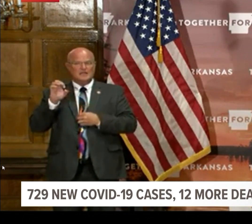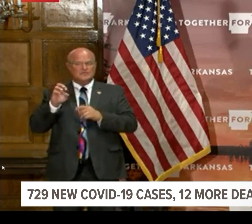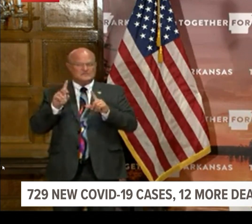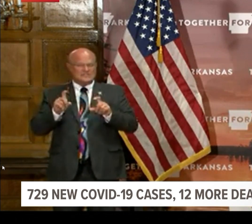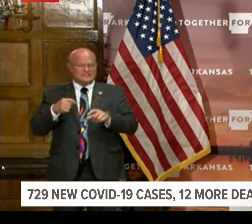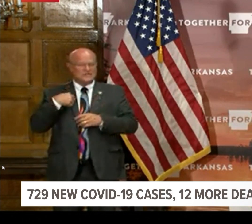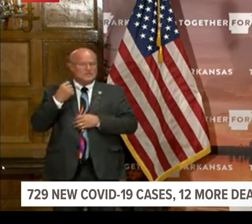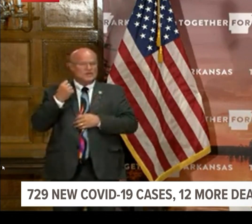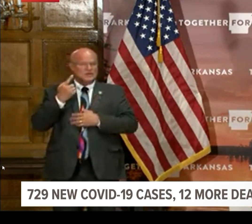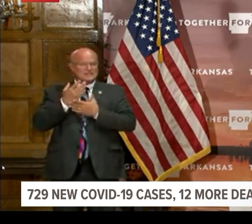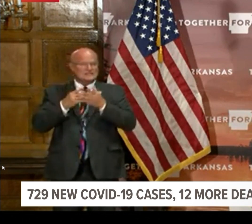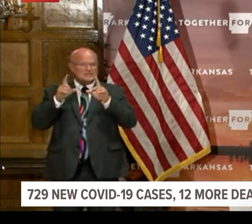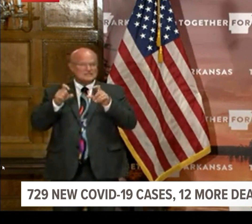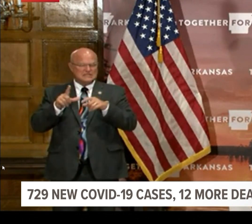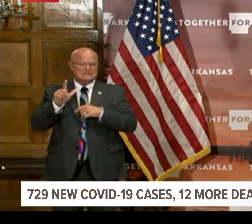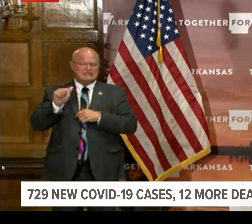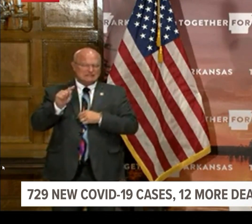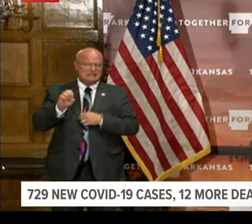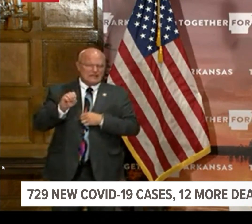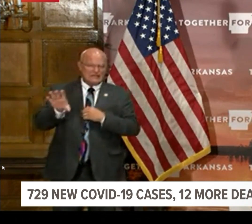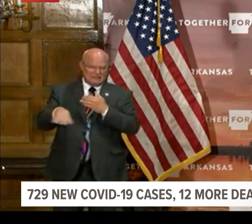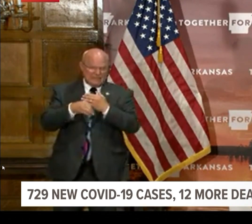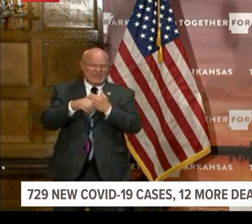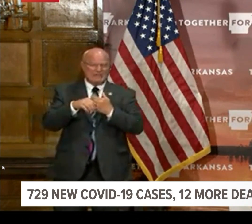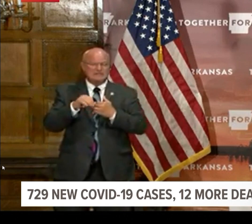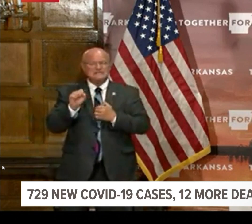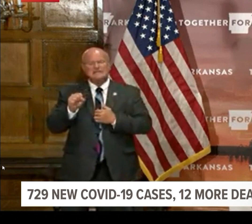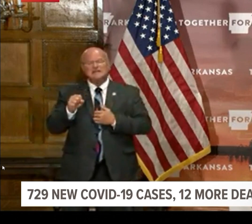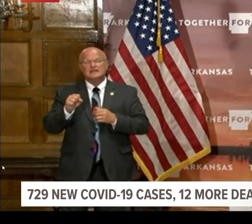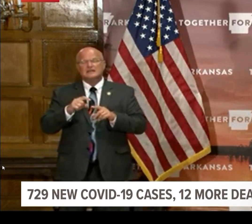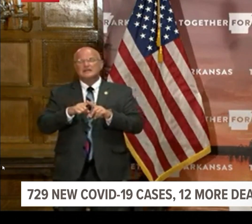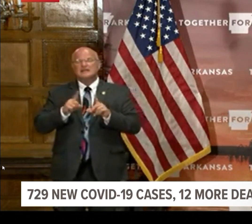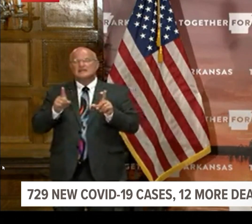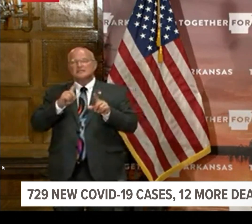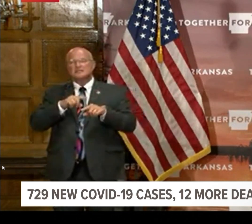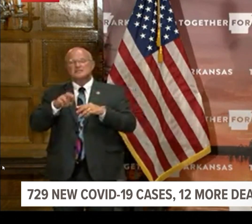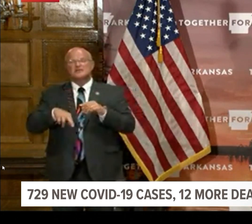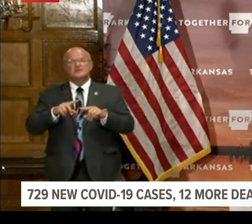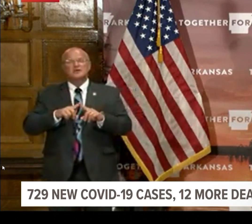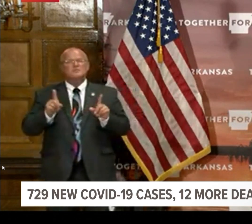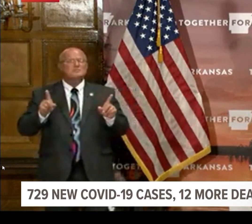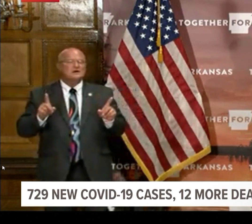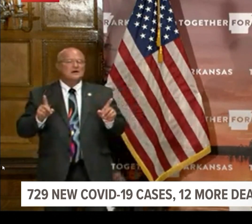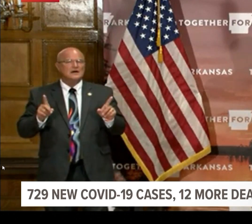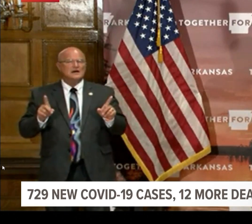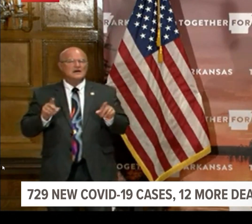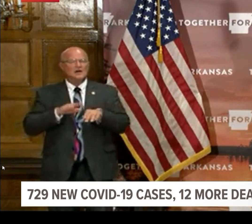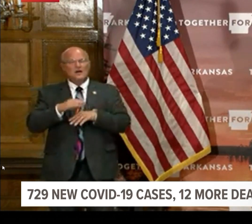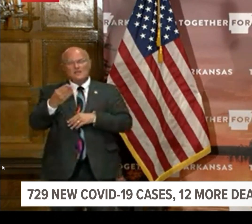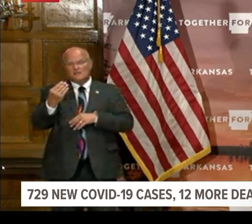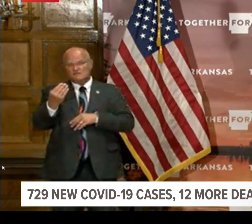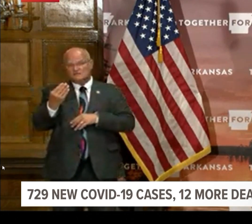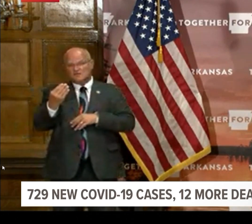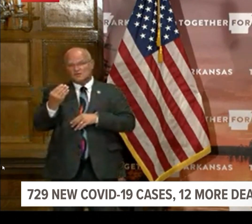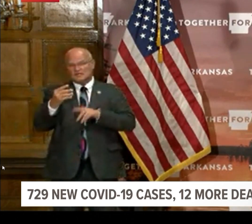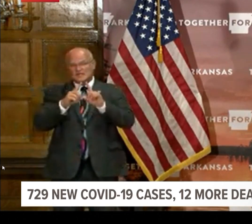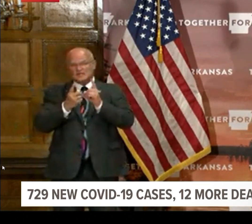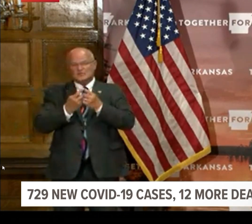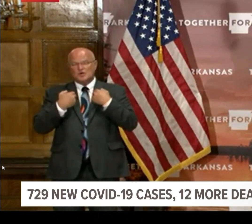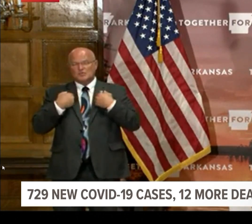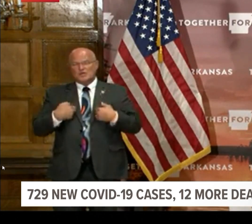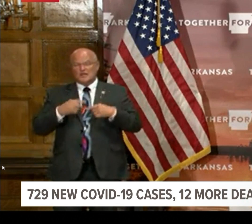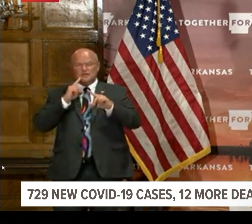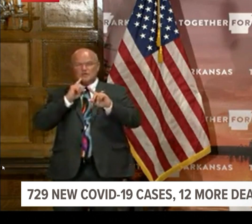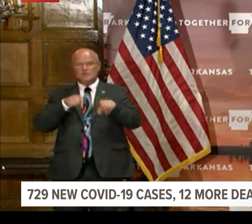we understand that some tests come in late and are added to the date of results. However, on the 14th, the Department of Health